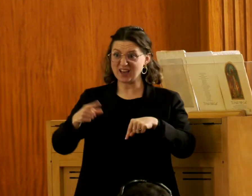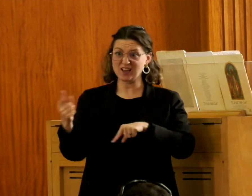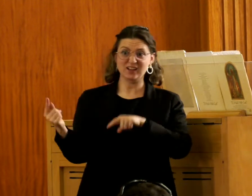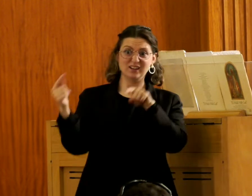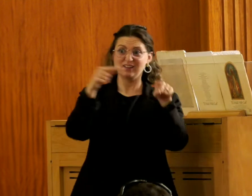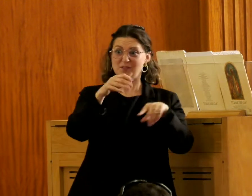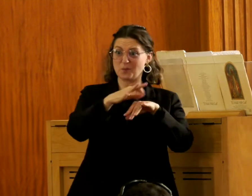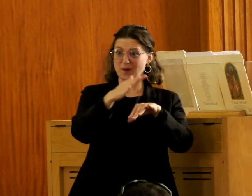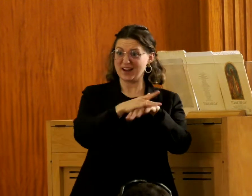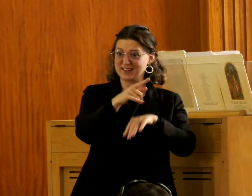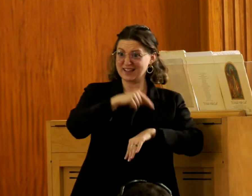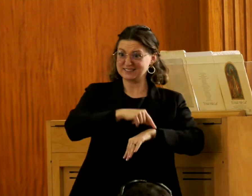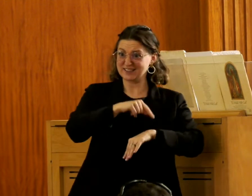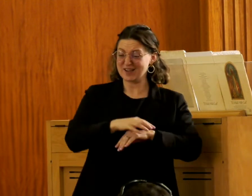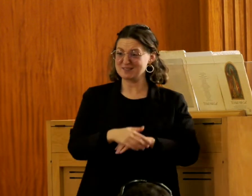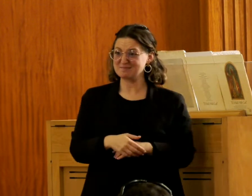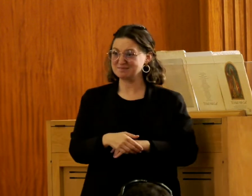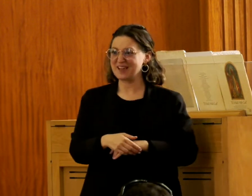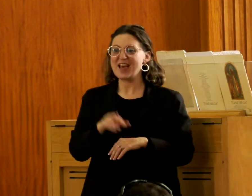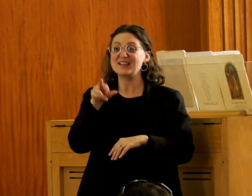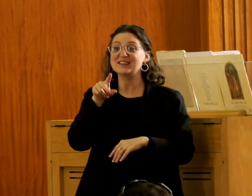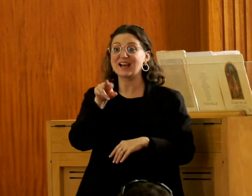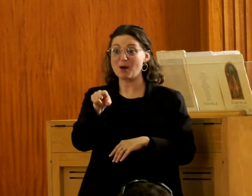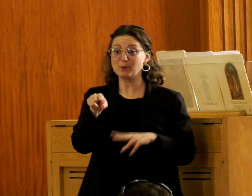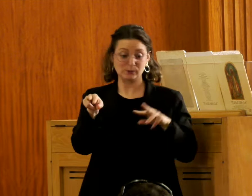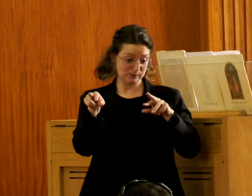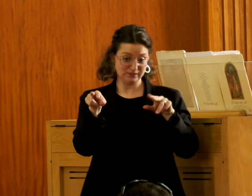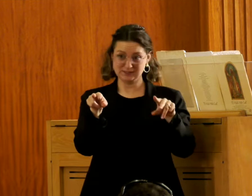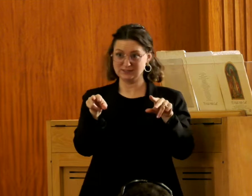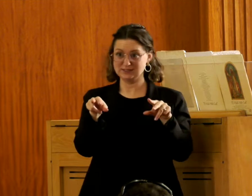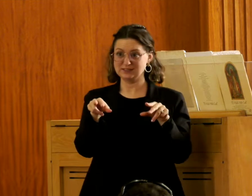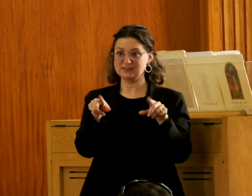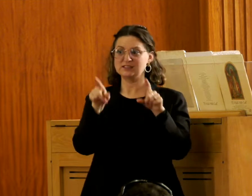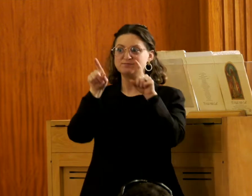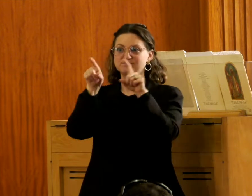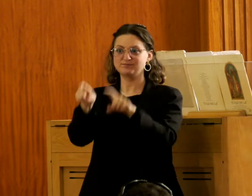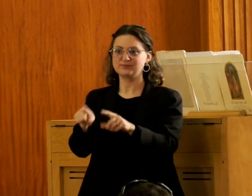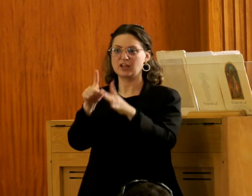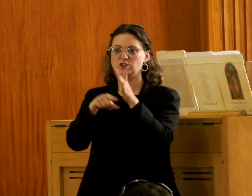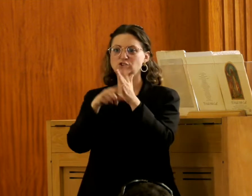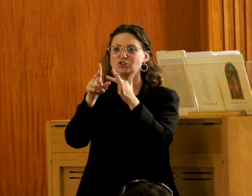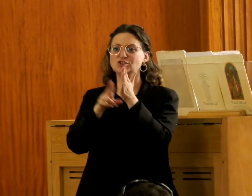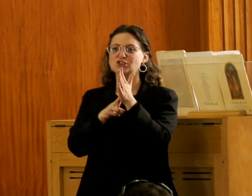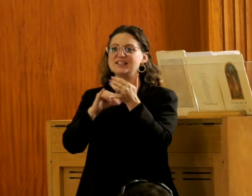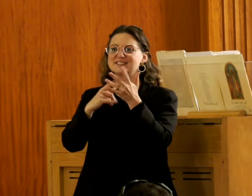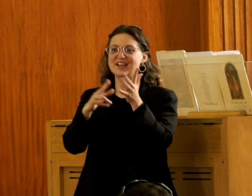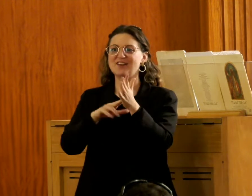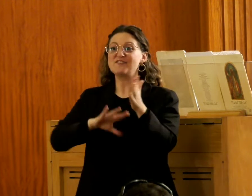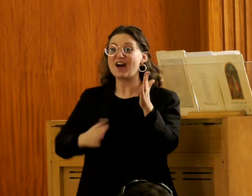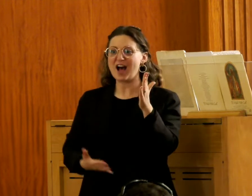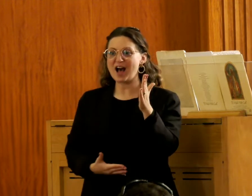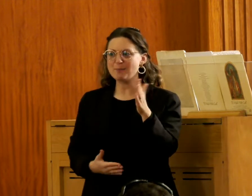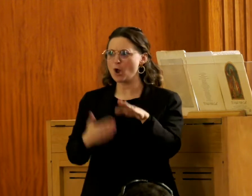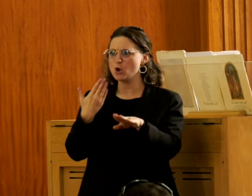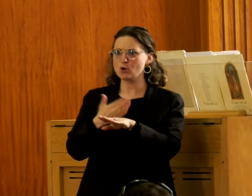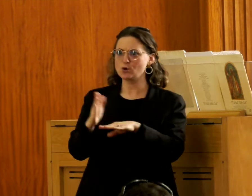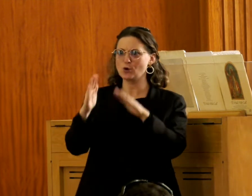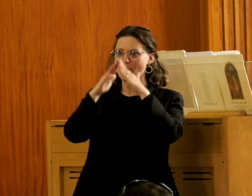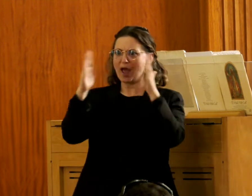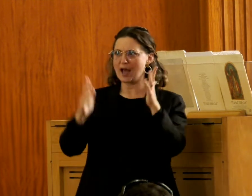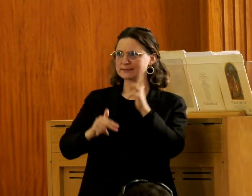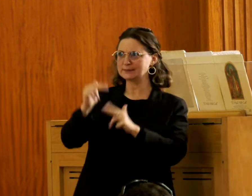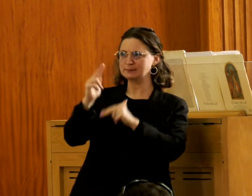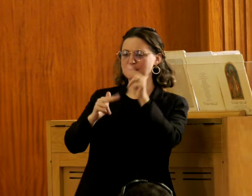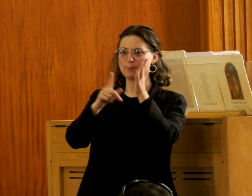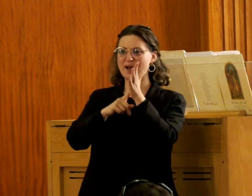are. The newlywed couples settled on the Jensen farm in Murrungow in a new house built by Lynn and Sid,